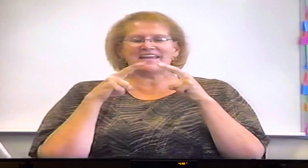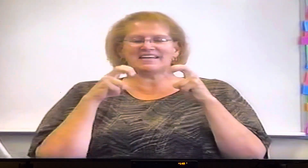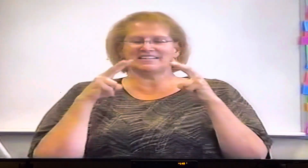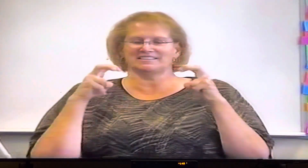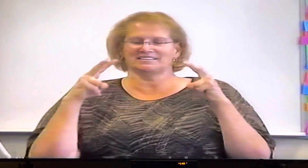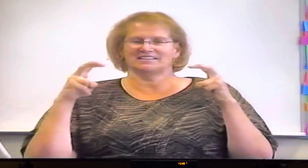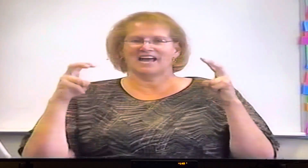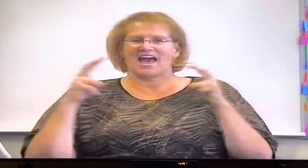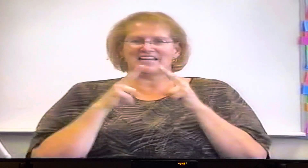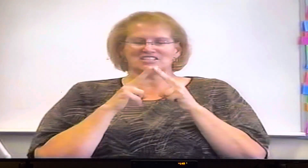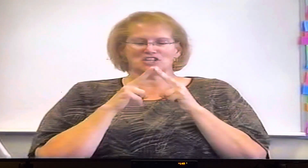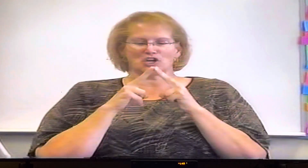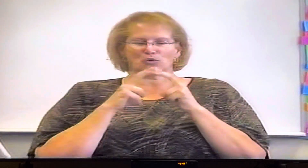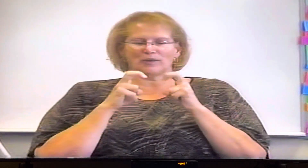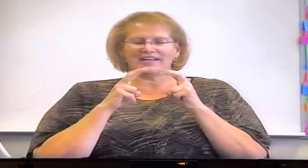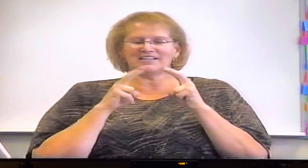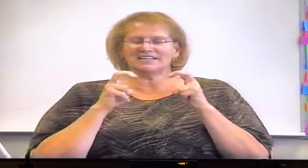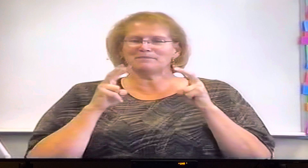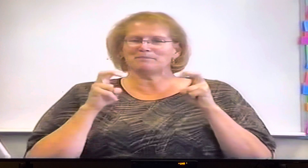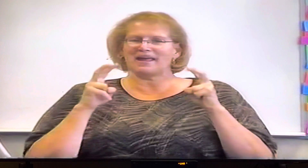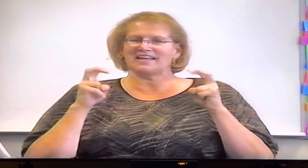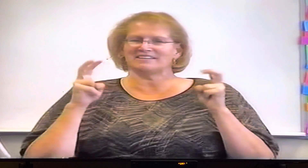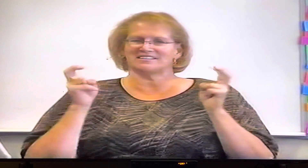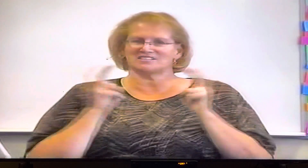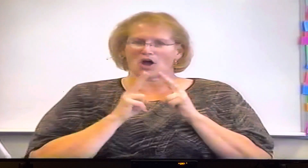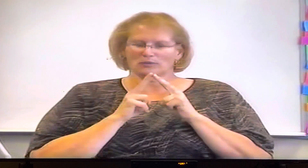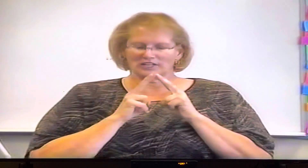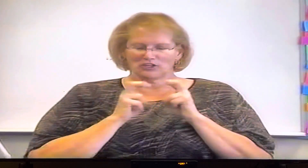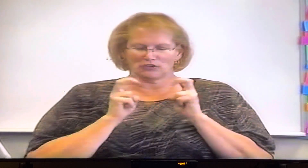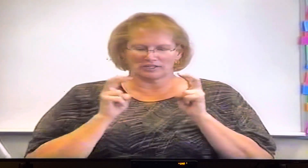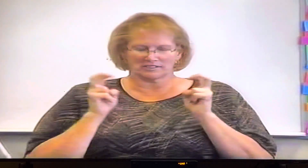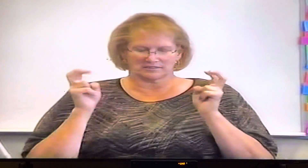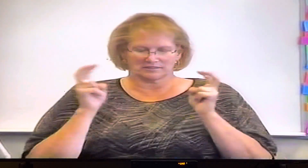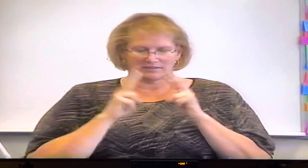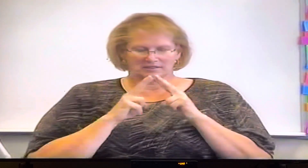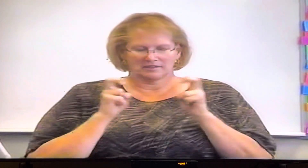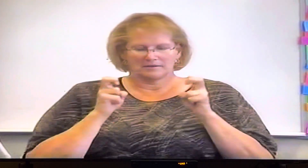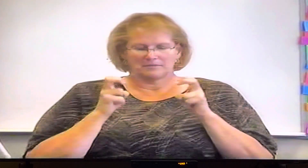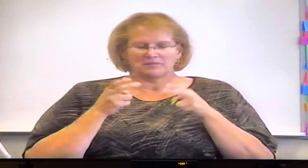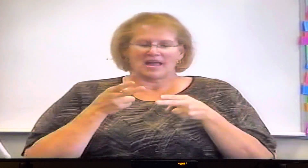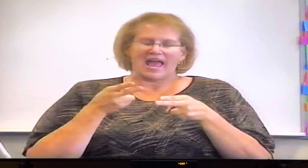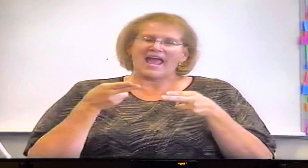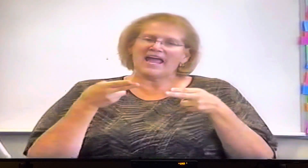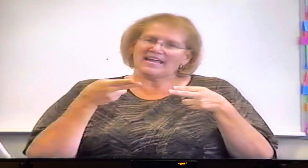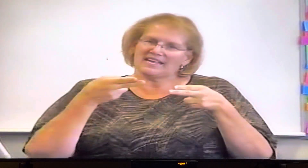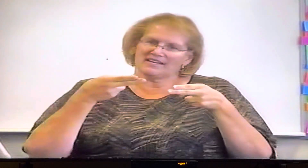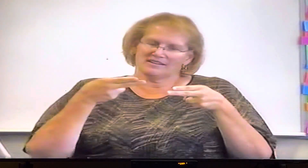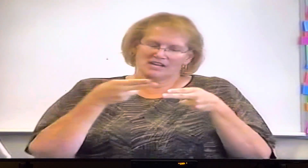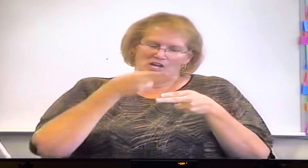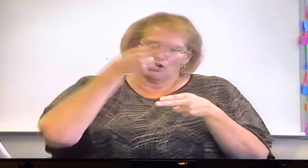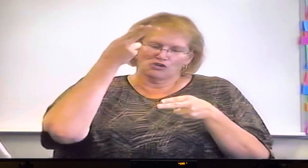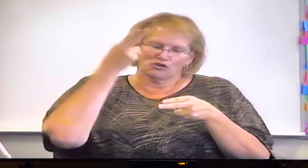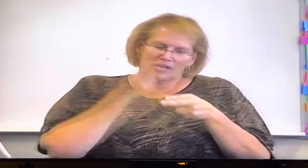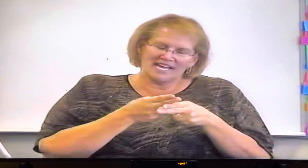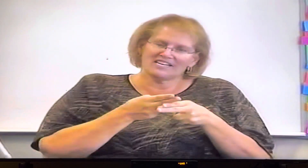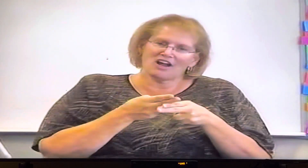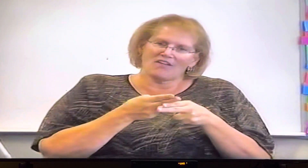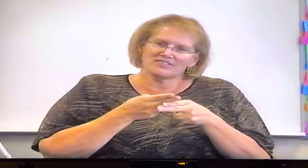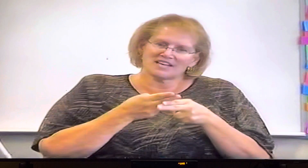Bacon. And it's the crinkly bacon that's already cooked. Egg. You hit it on the side of